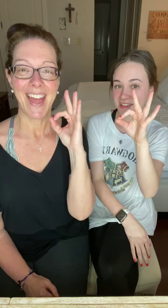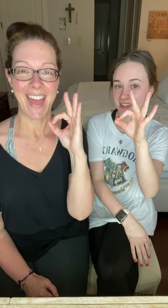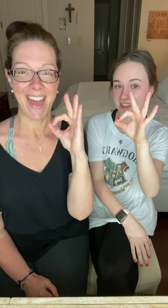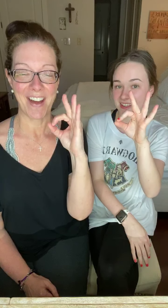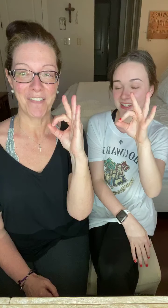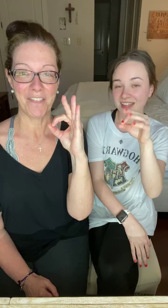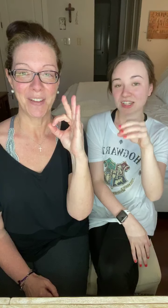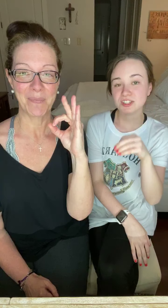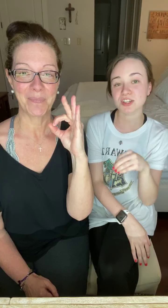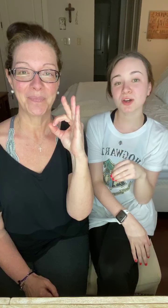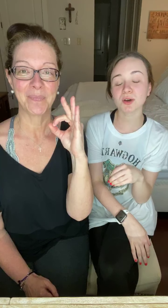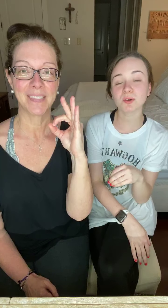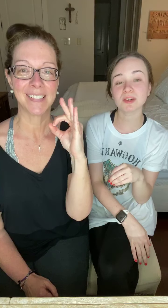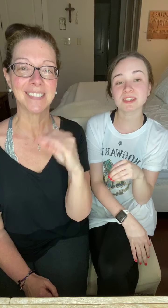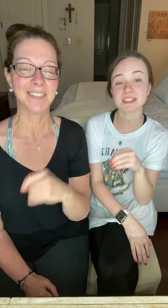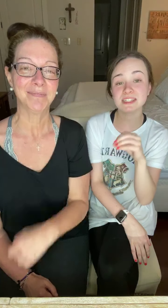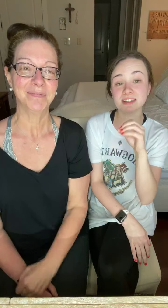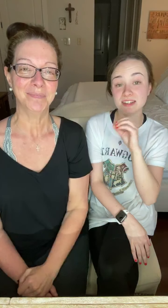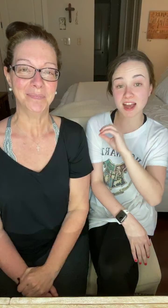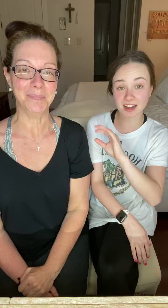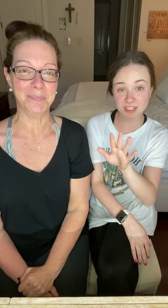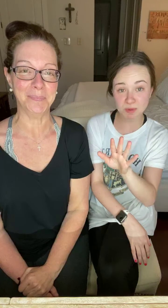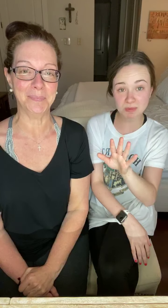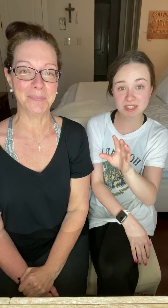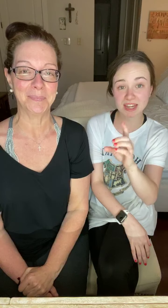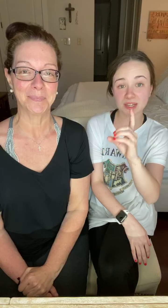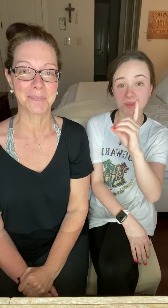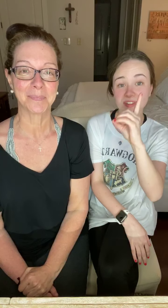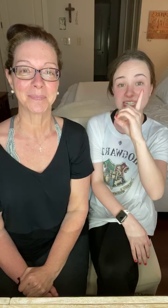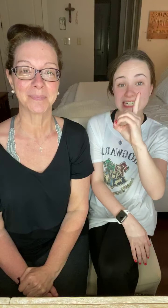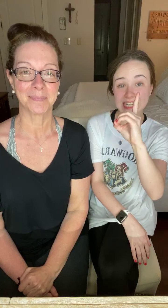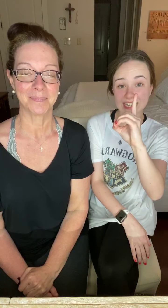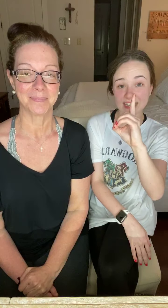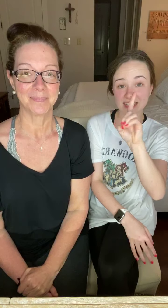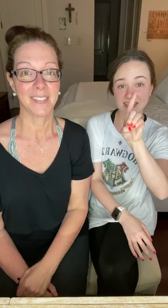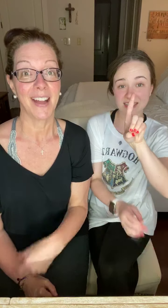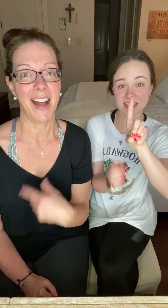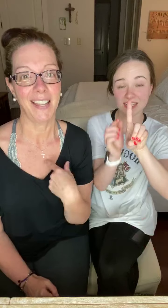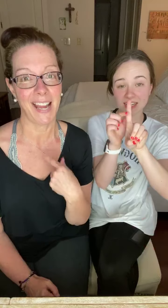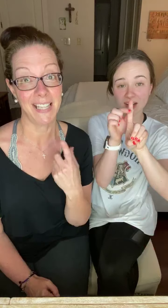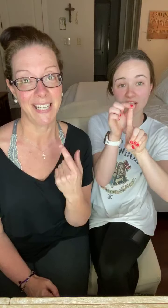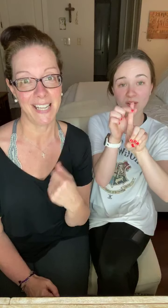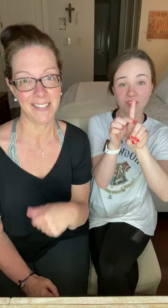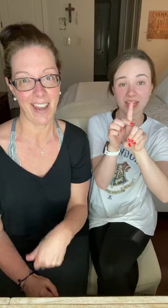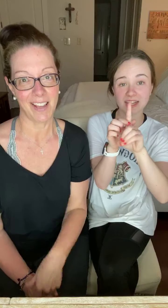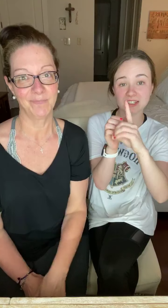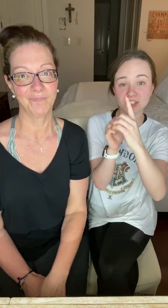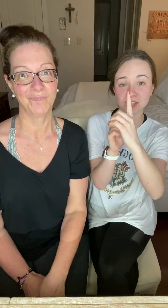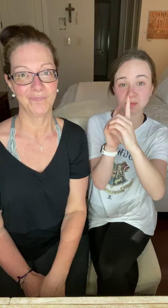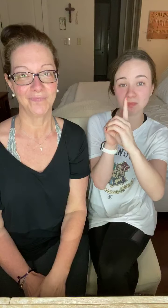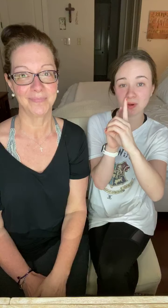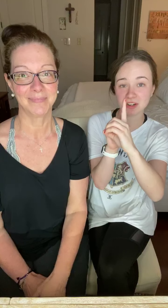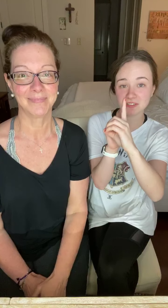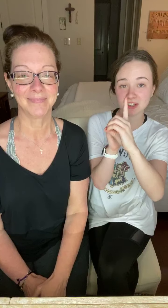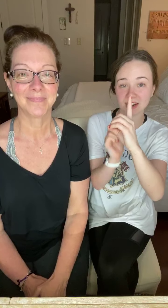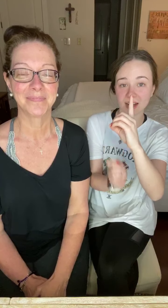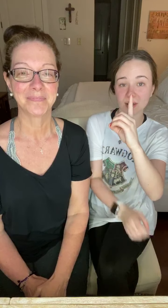F. So not to be mistaken with D, D only has your pointer finger up.